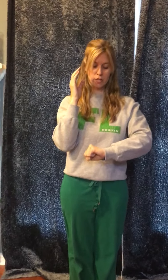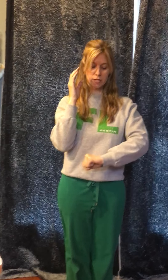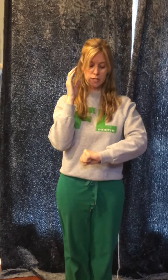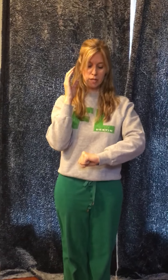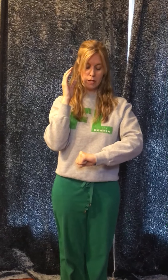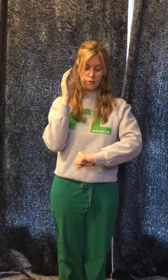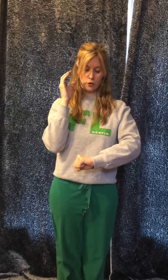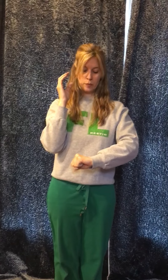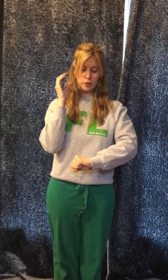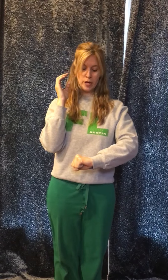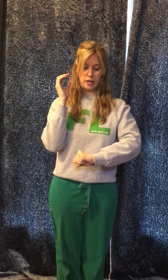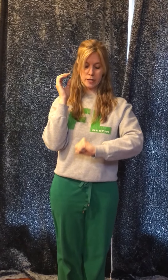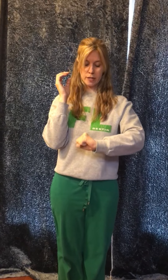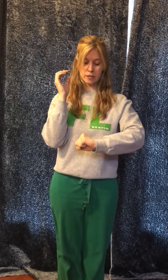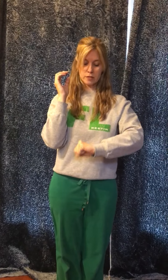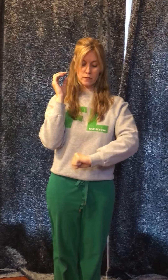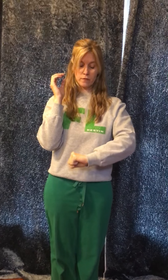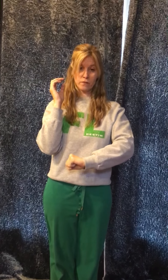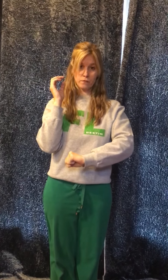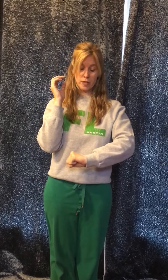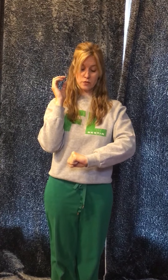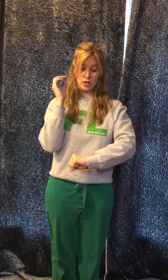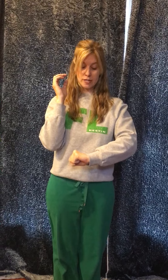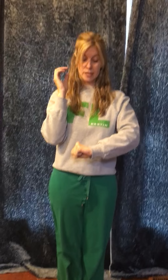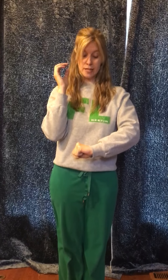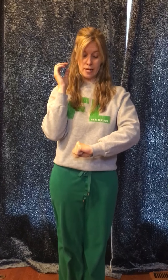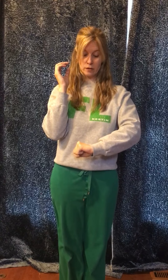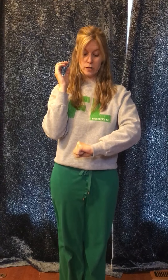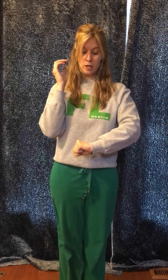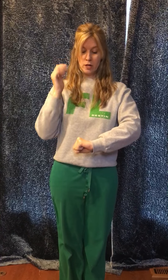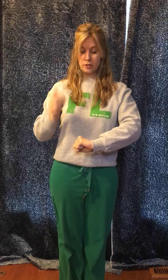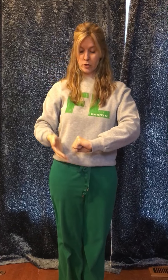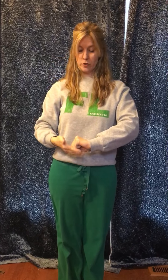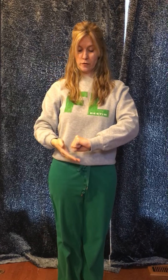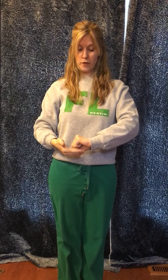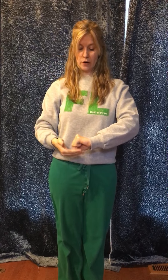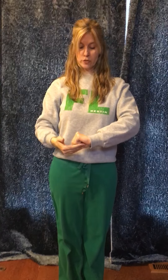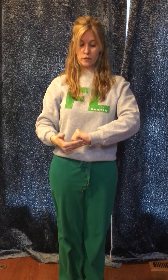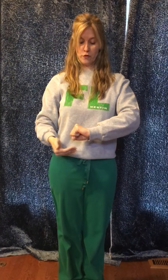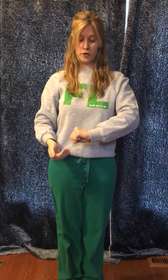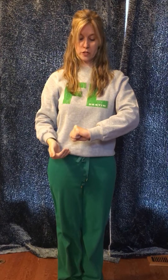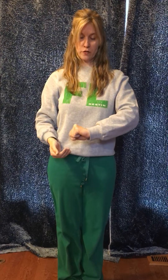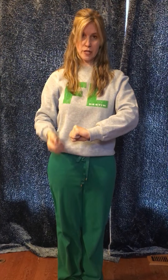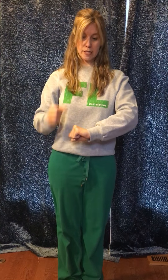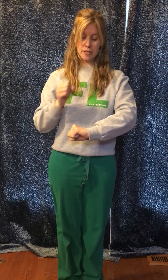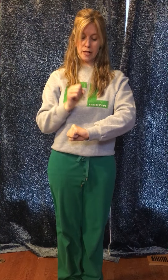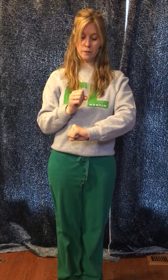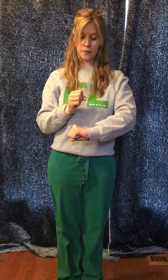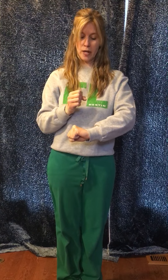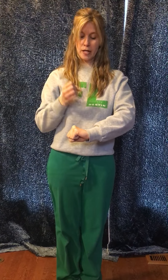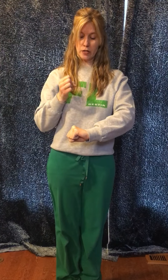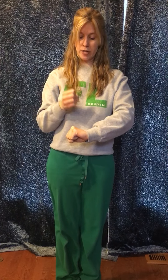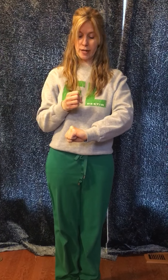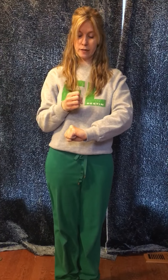fist for your blue hand is facing down. So the fingers of your fist are facing down, and you take the